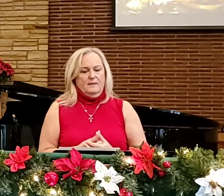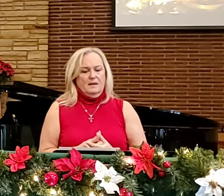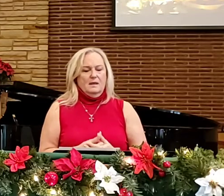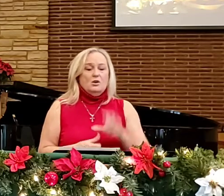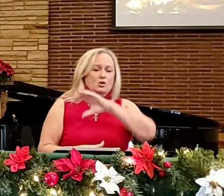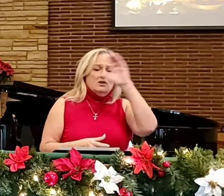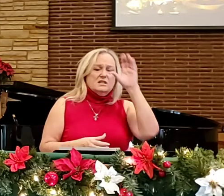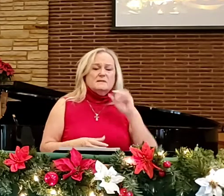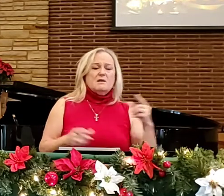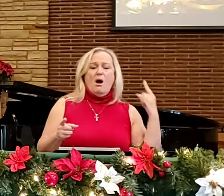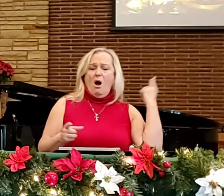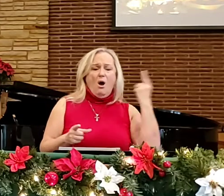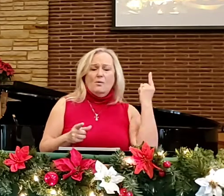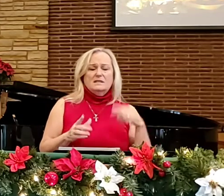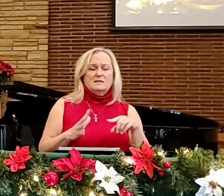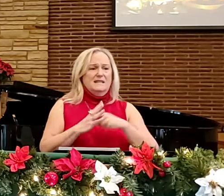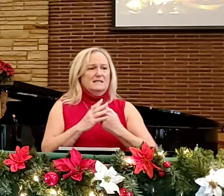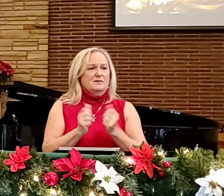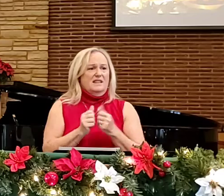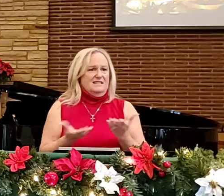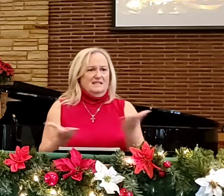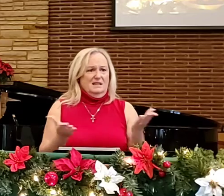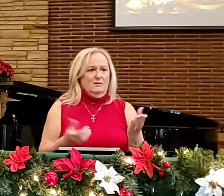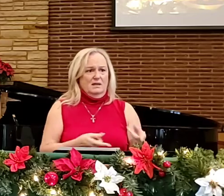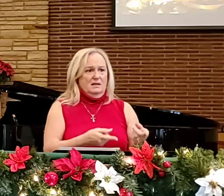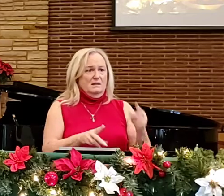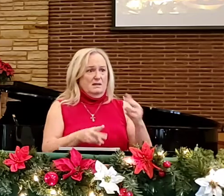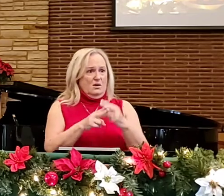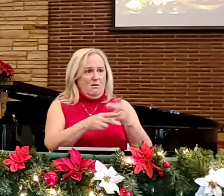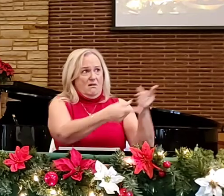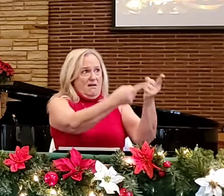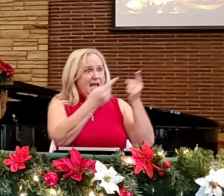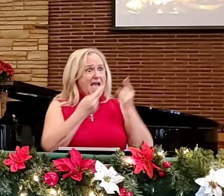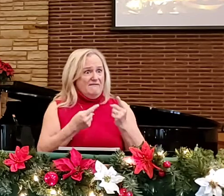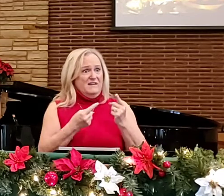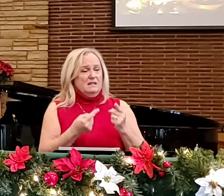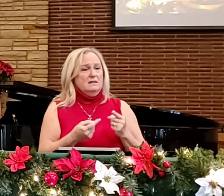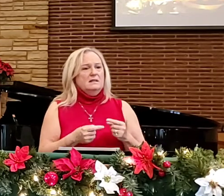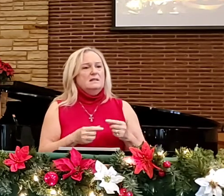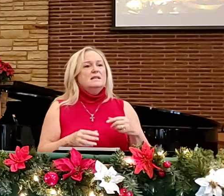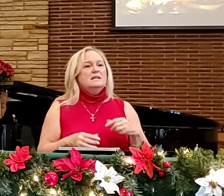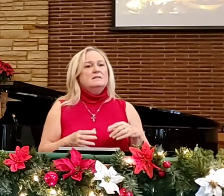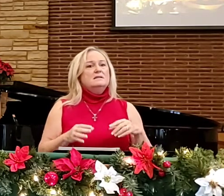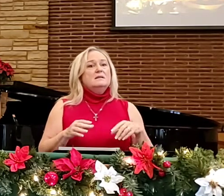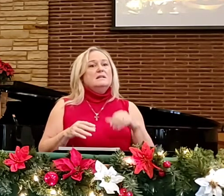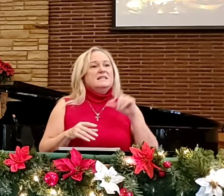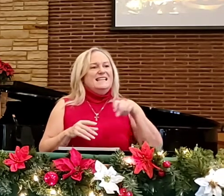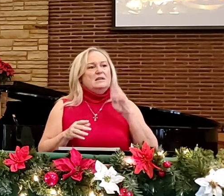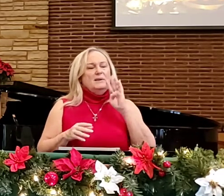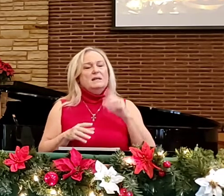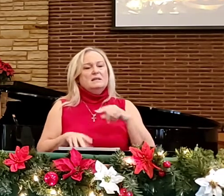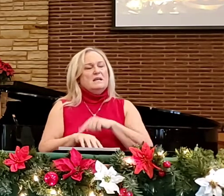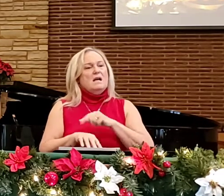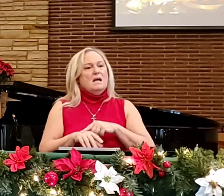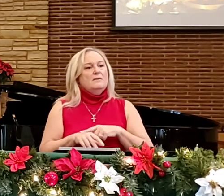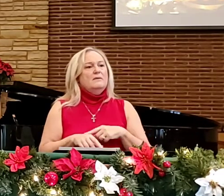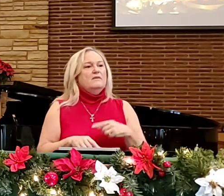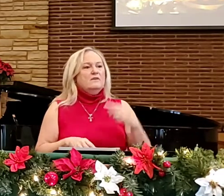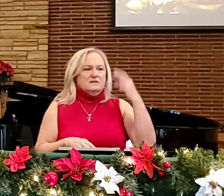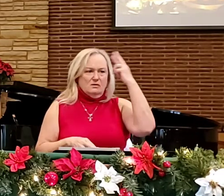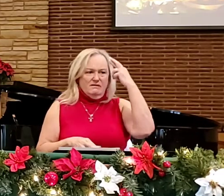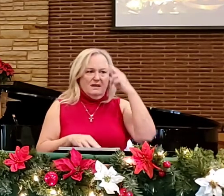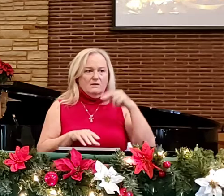And Christmas always begins with this thing we call Advent. It's intended to be a time for us to reflect on the